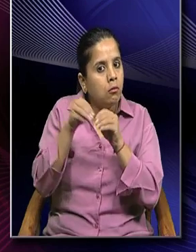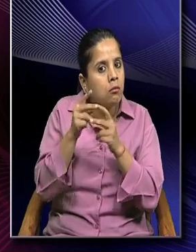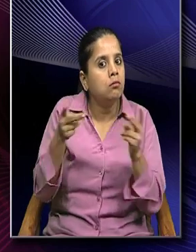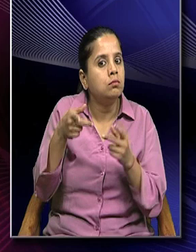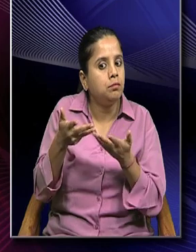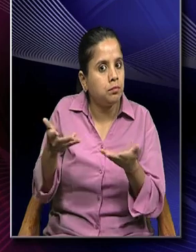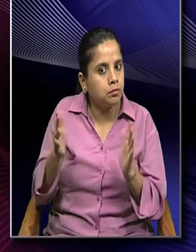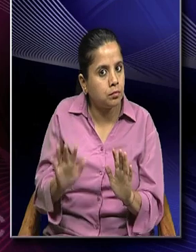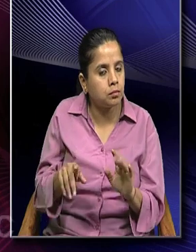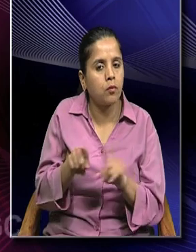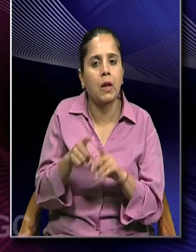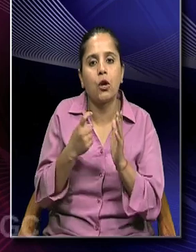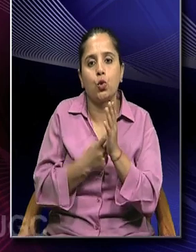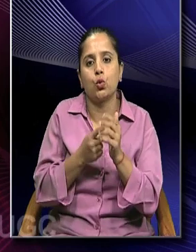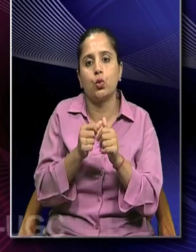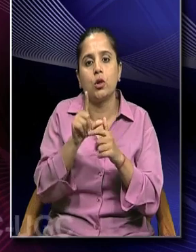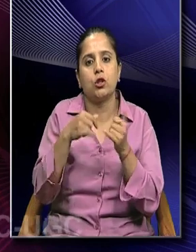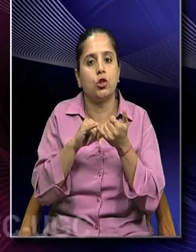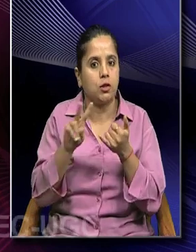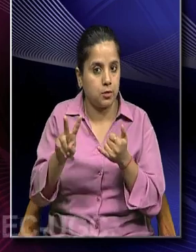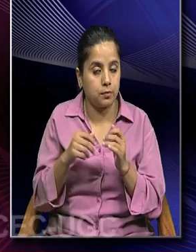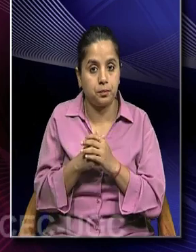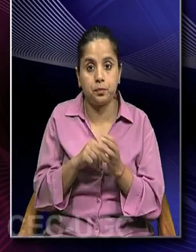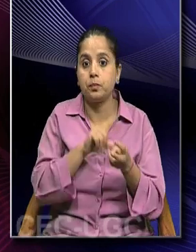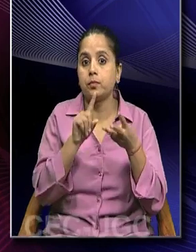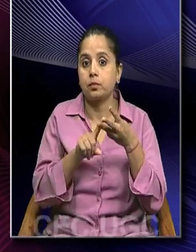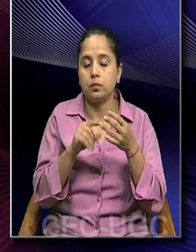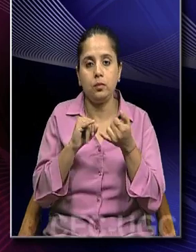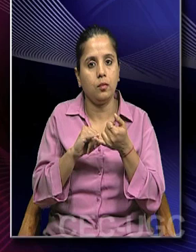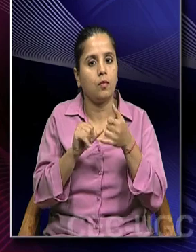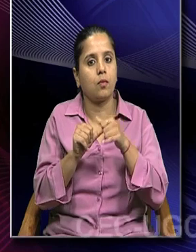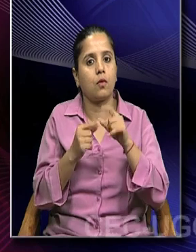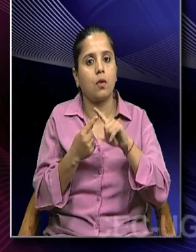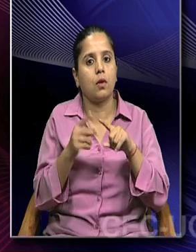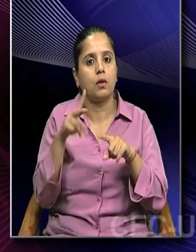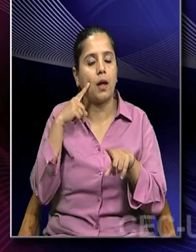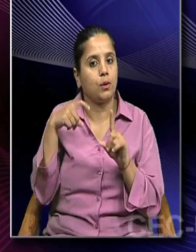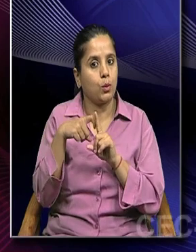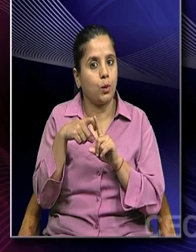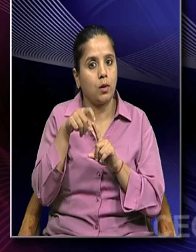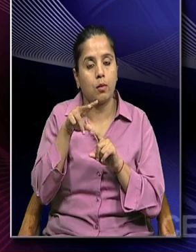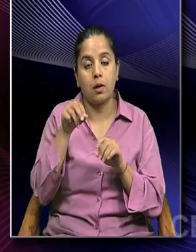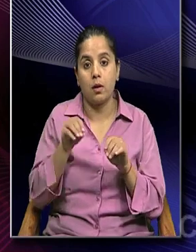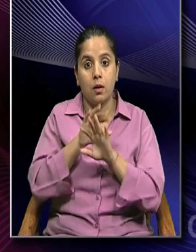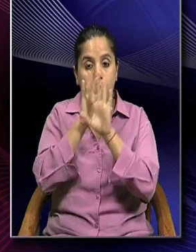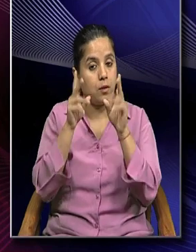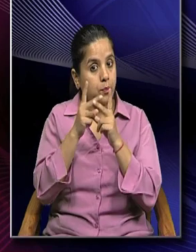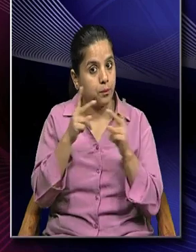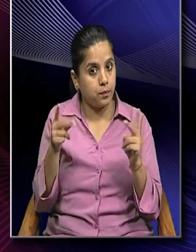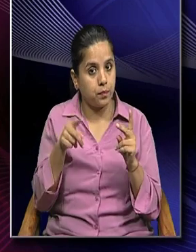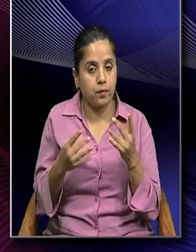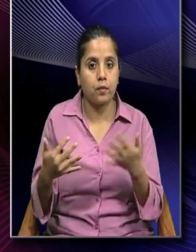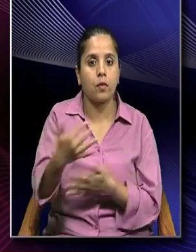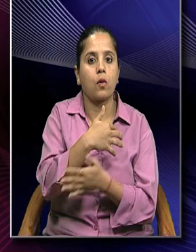good or rajas, what we call. The third one is sattvic, which indicates the enlightened